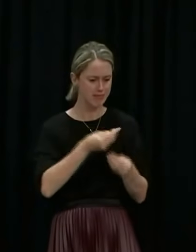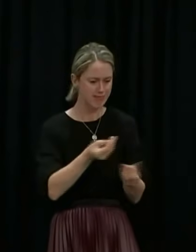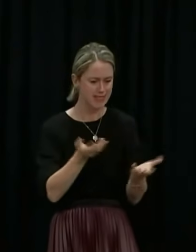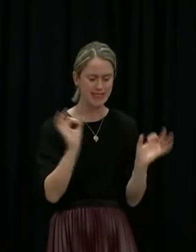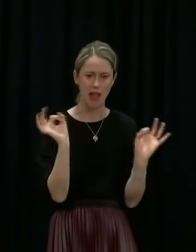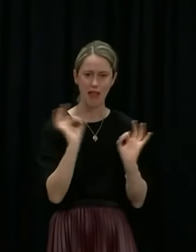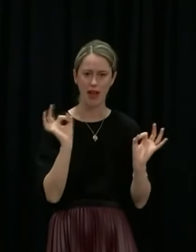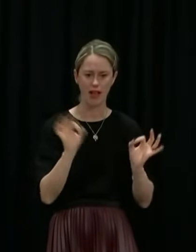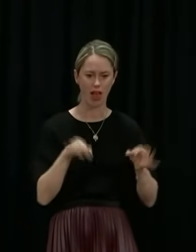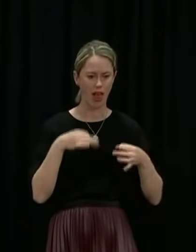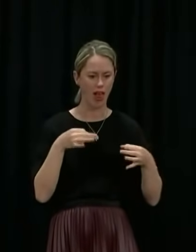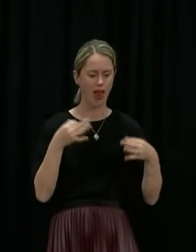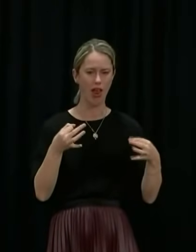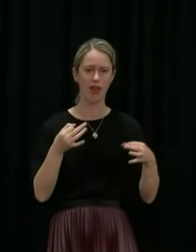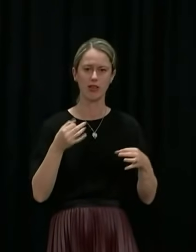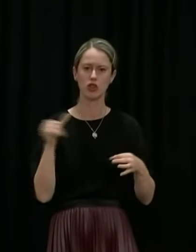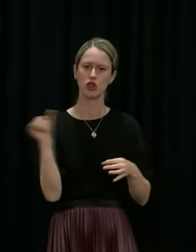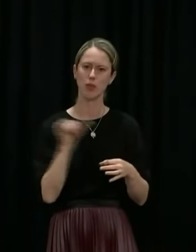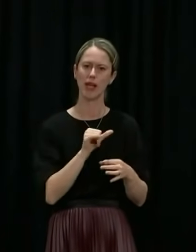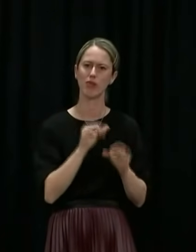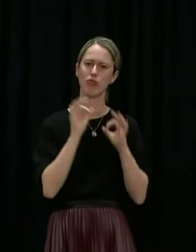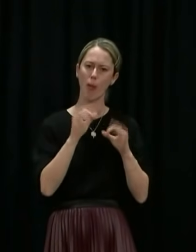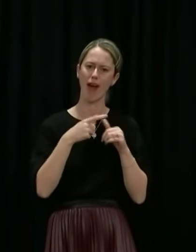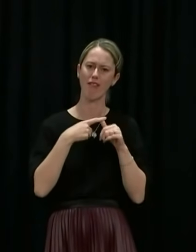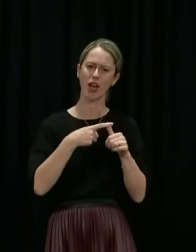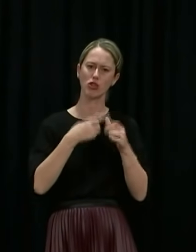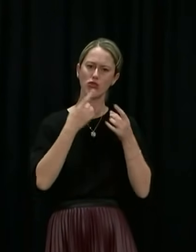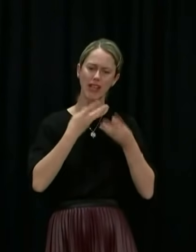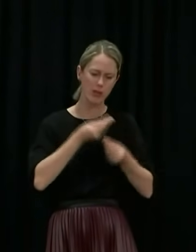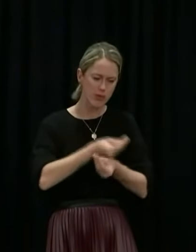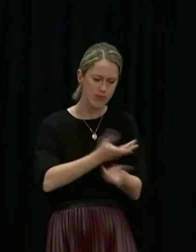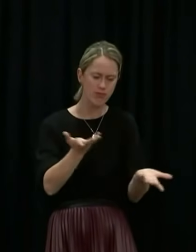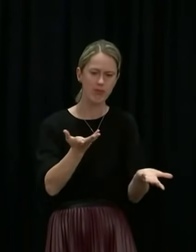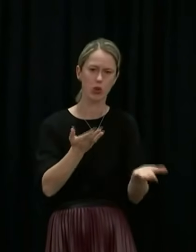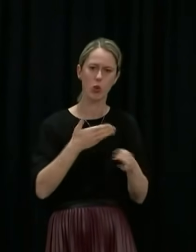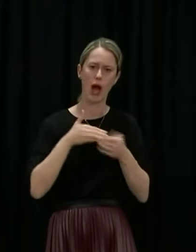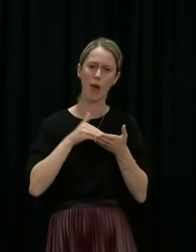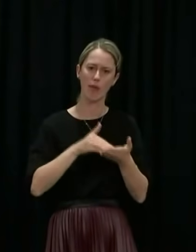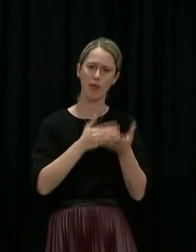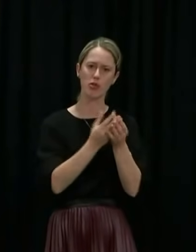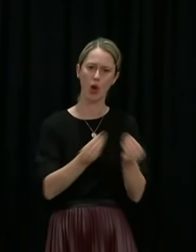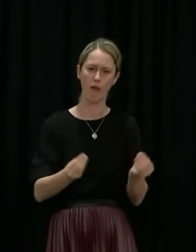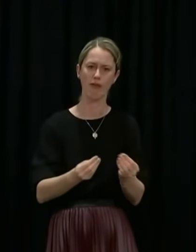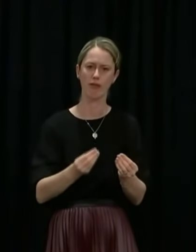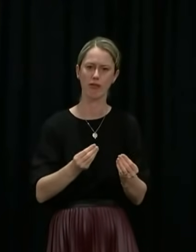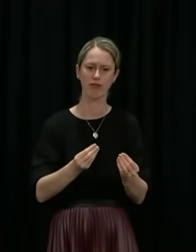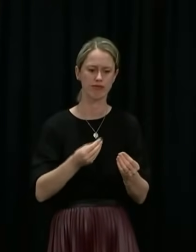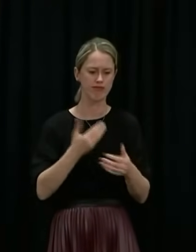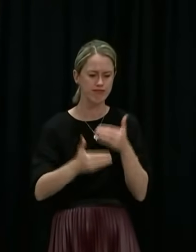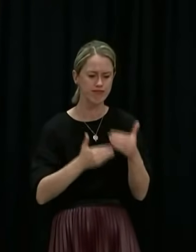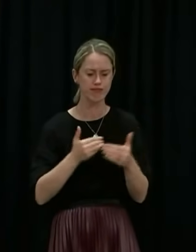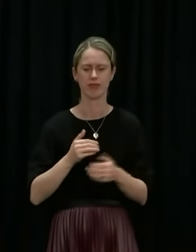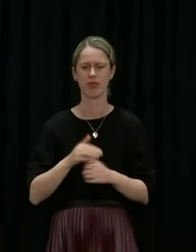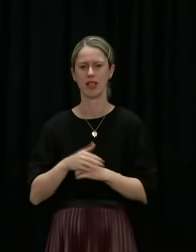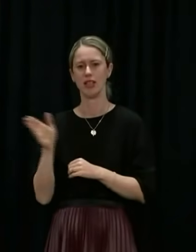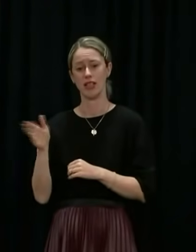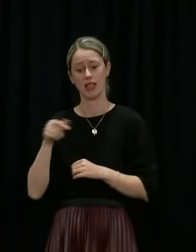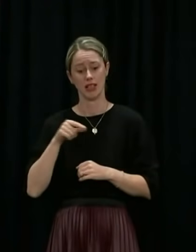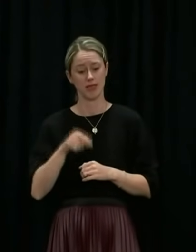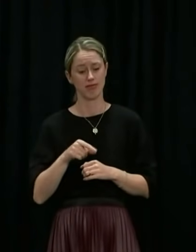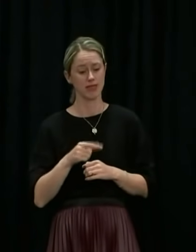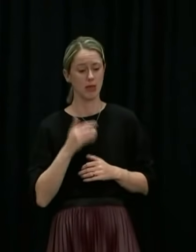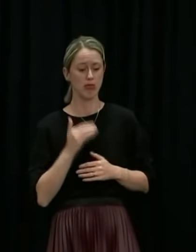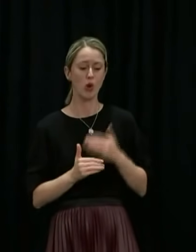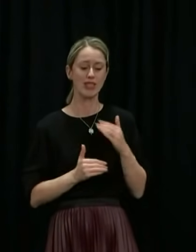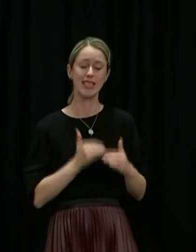give them. Why wasn't there anything ready to go to the sector to help them work through this? Look, it is a process to be worked through, and that process will